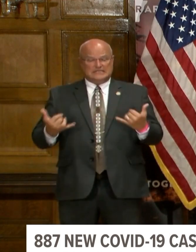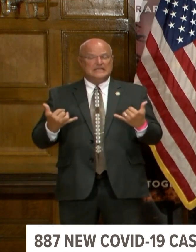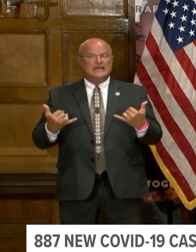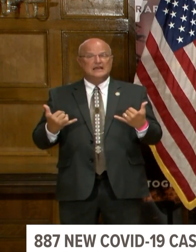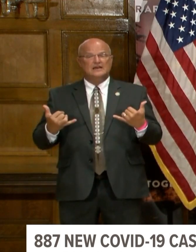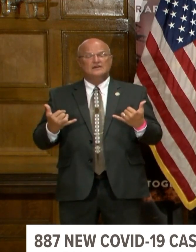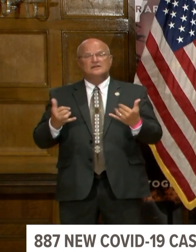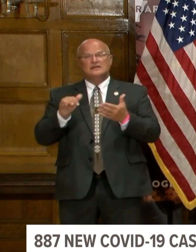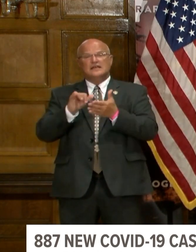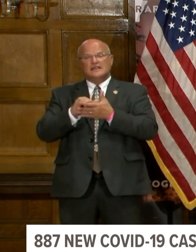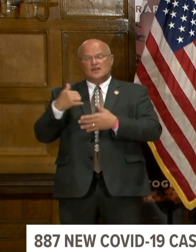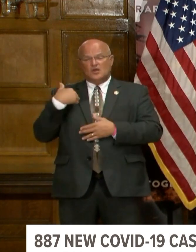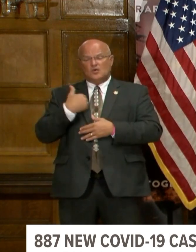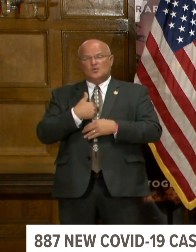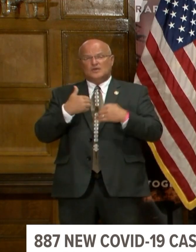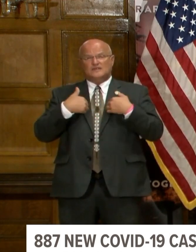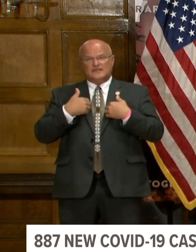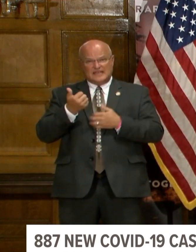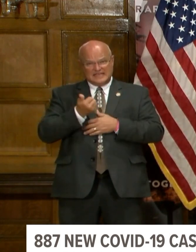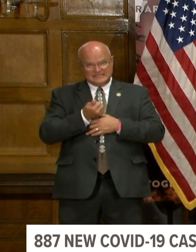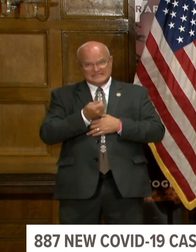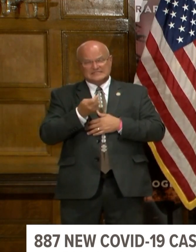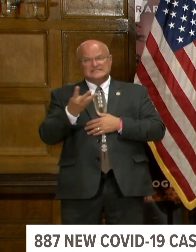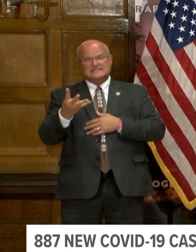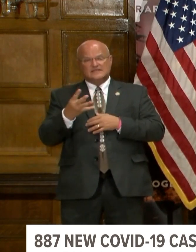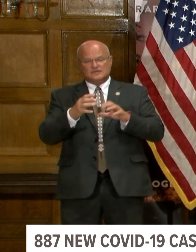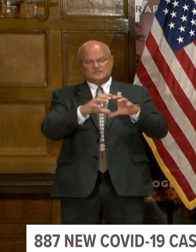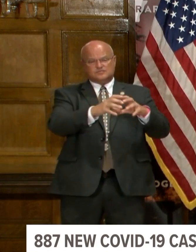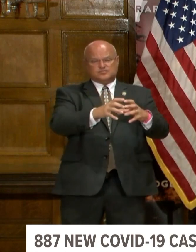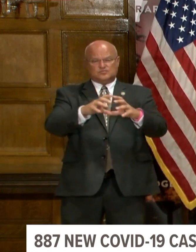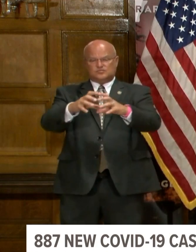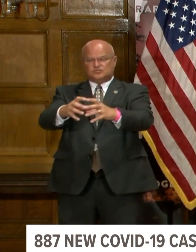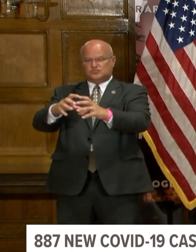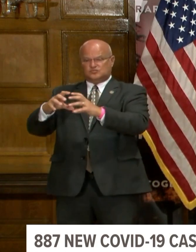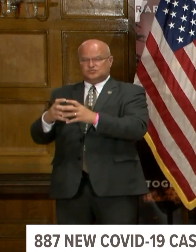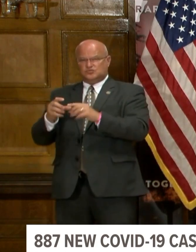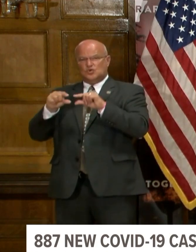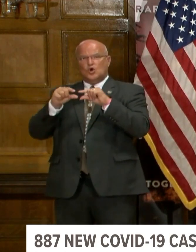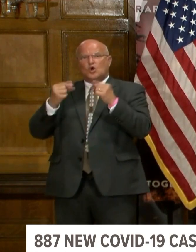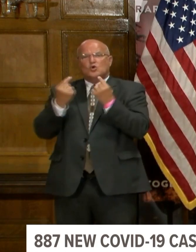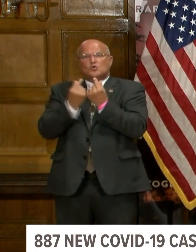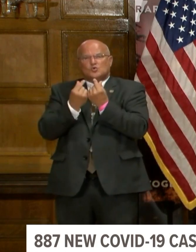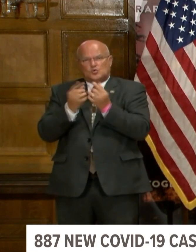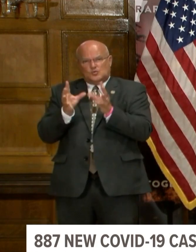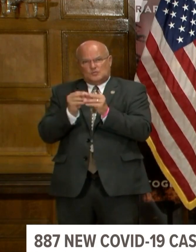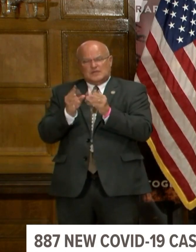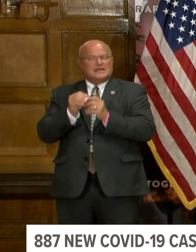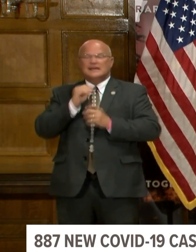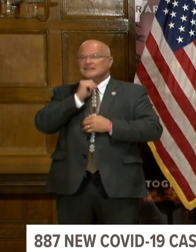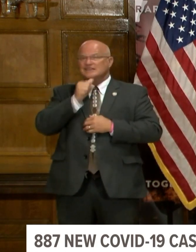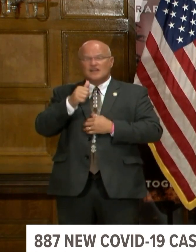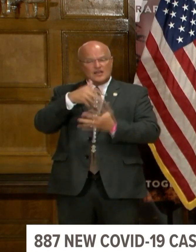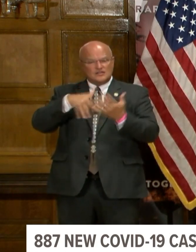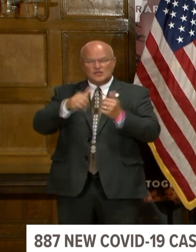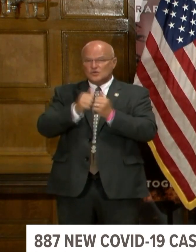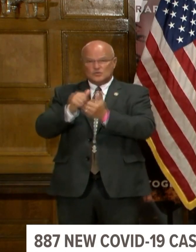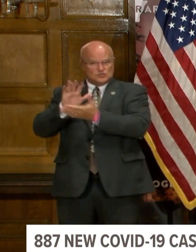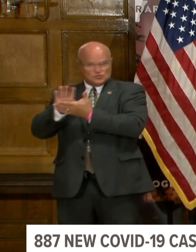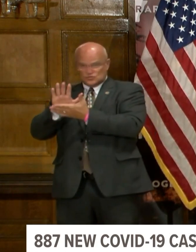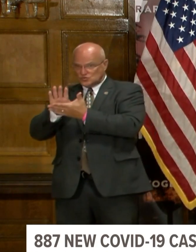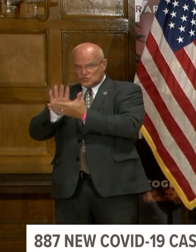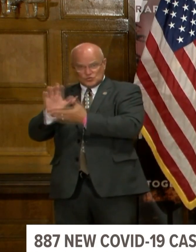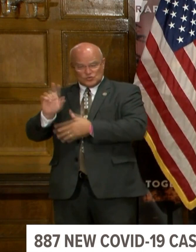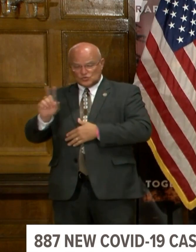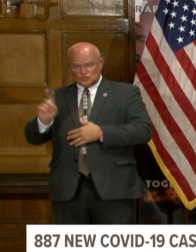is that we've had a number of clusters from group gatherings. They're not associated with